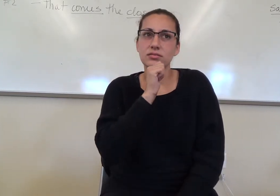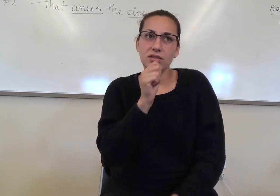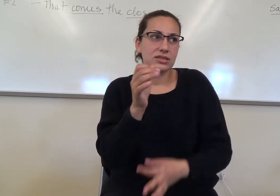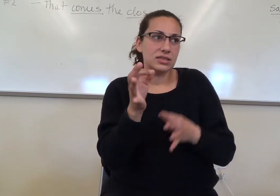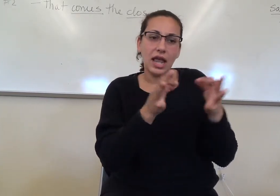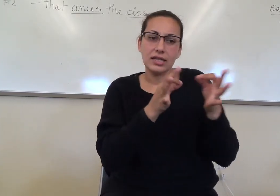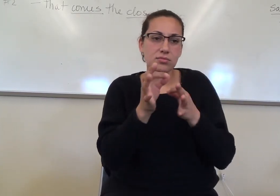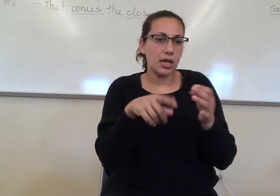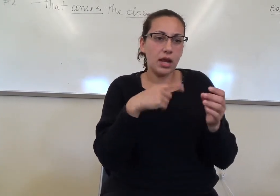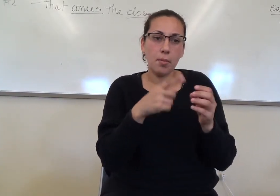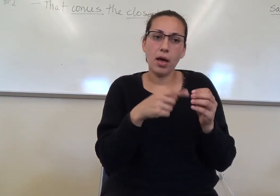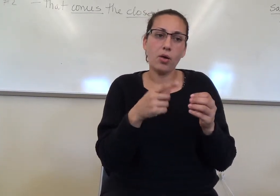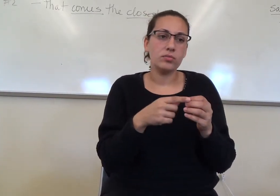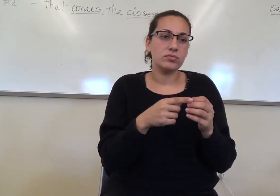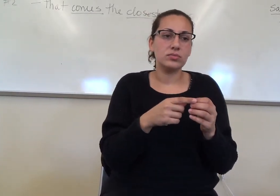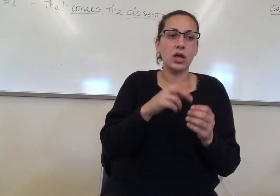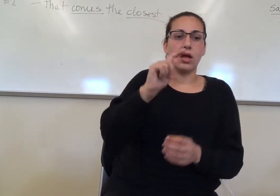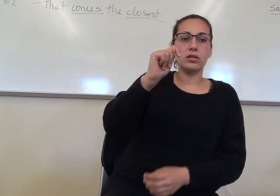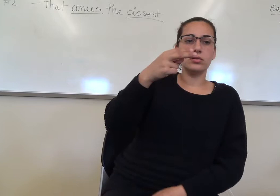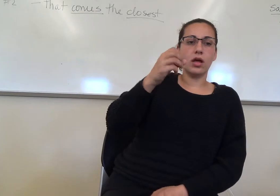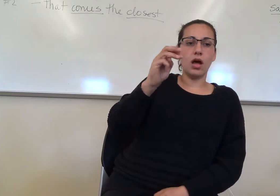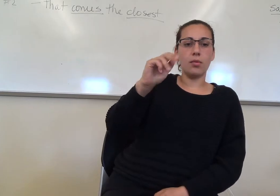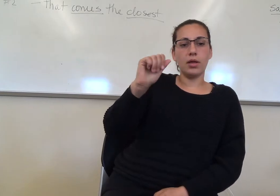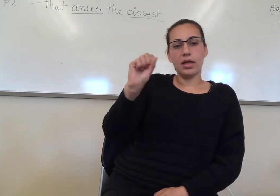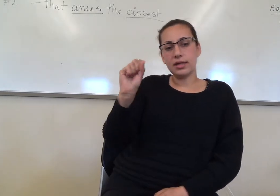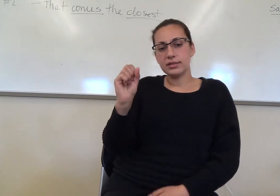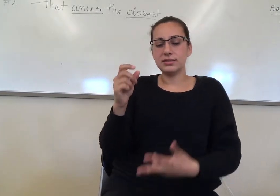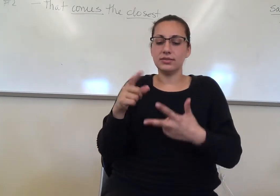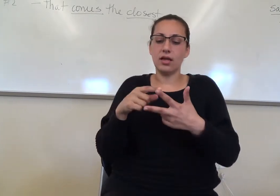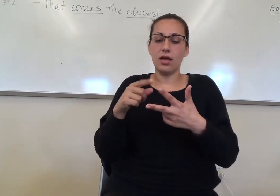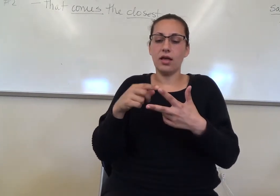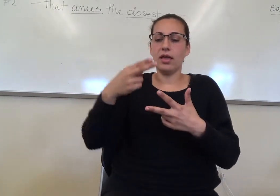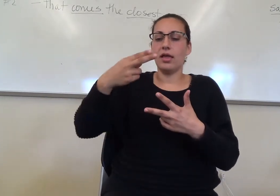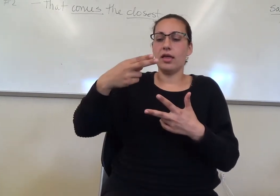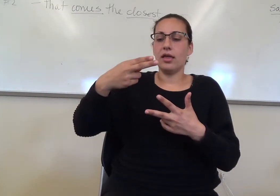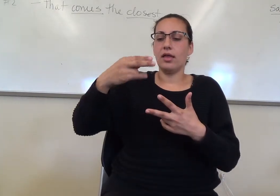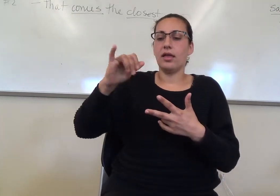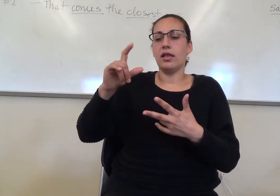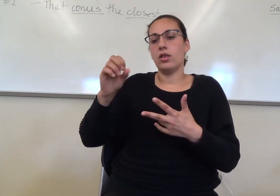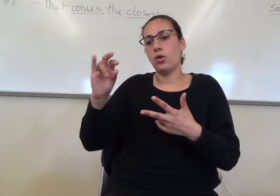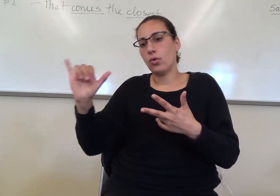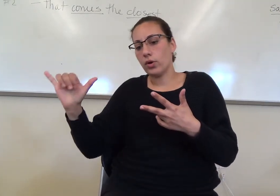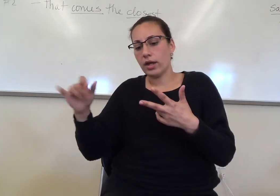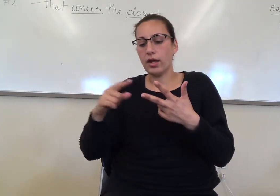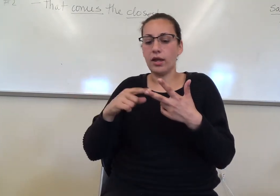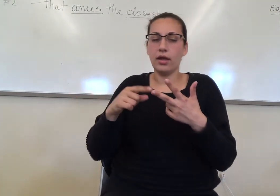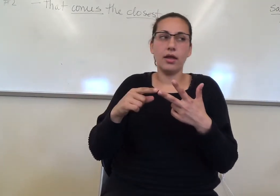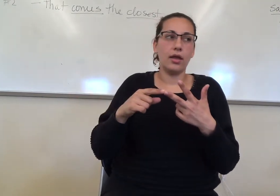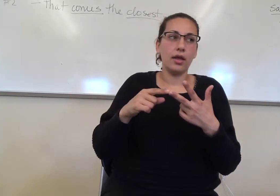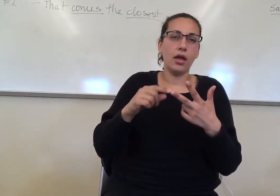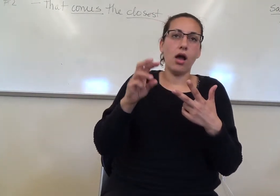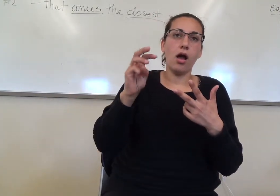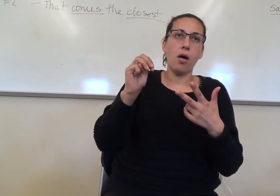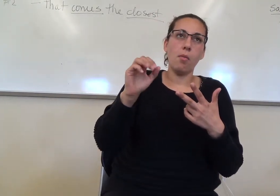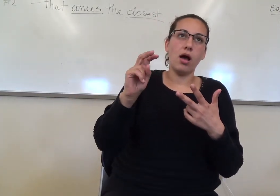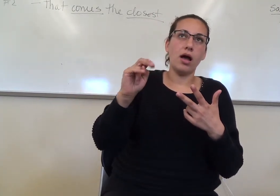Thomas or Hill or Clinton or Starr or... Or Monica. Yeah, or Monica's not in this